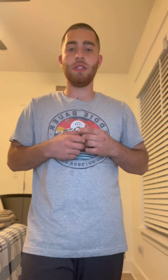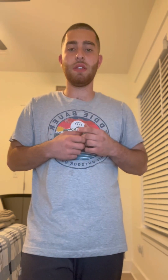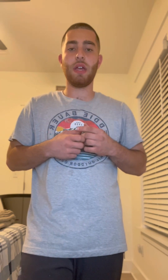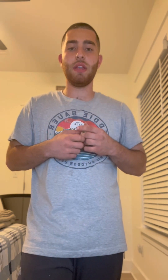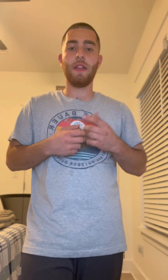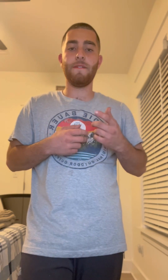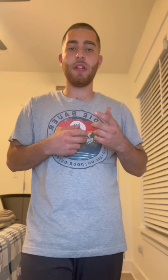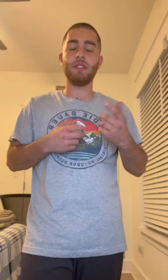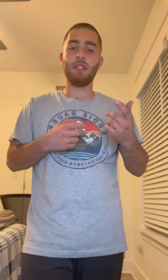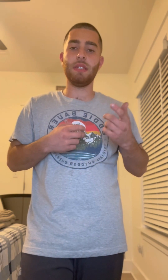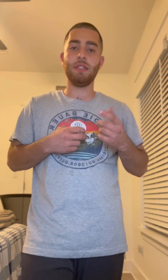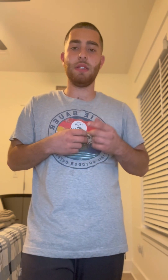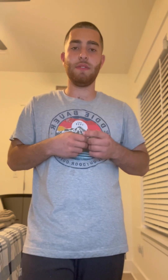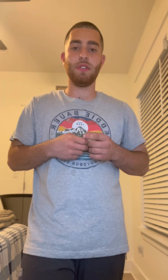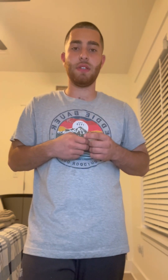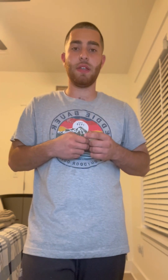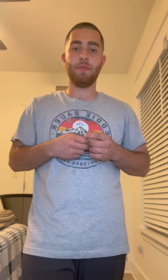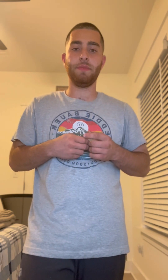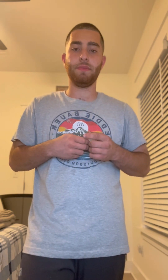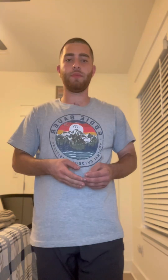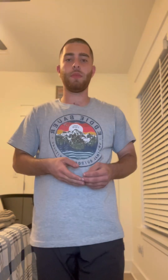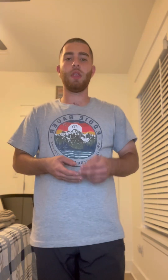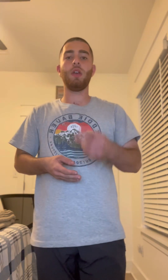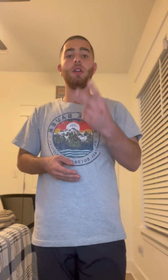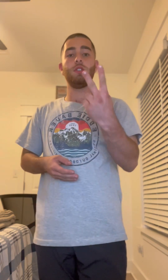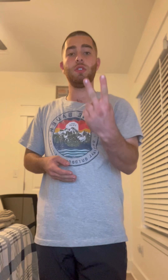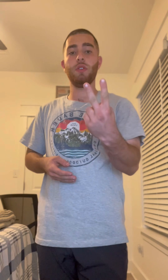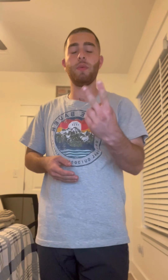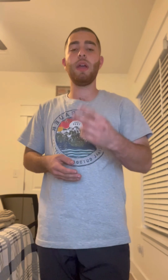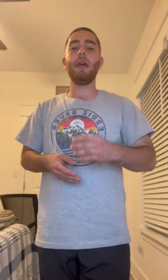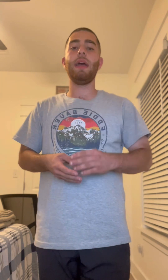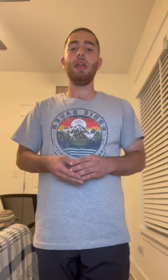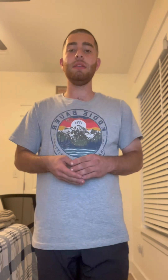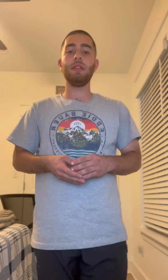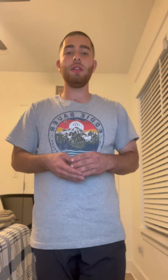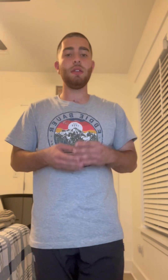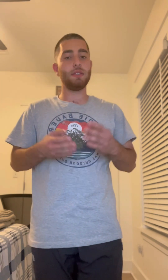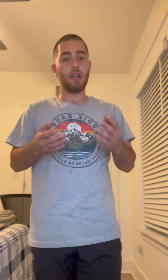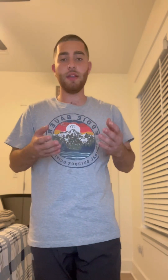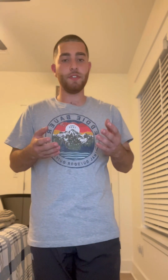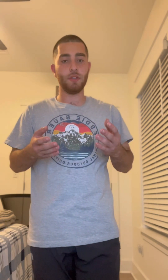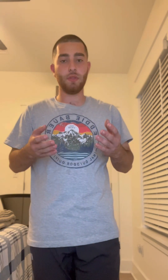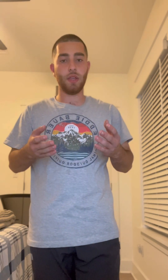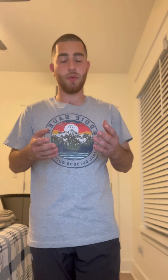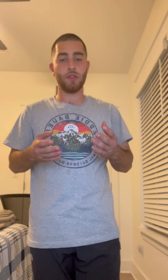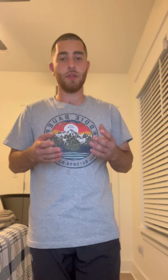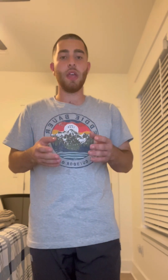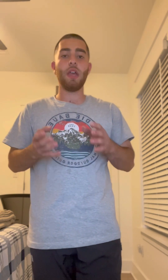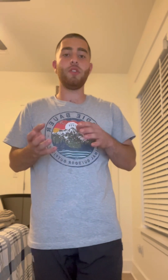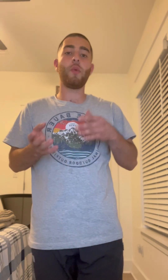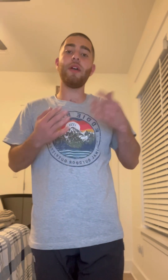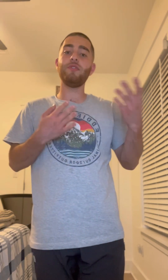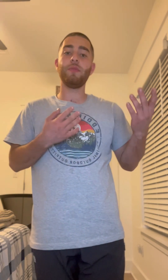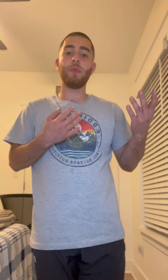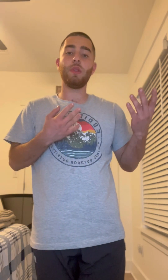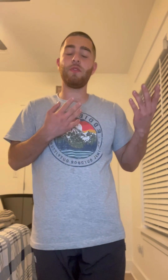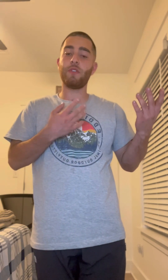sign and affects the intensity of the sign. 2. ASL is kind of its own language. It derives from the French